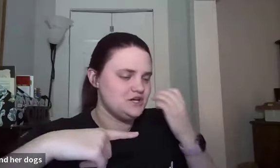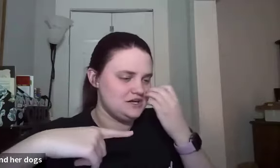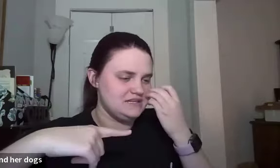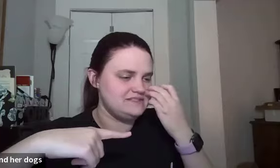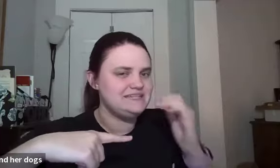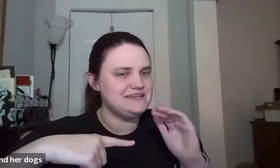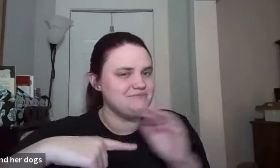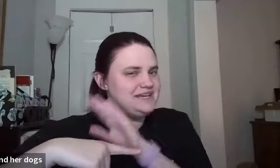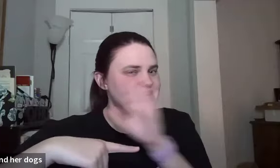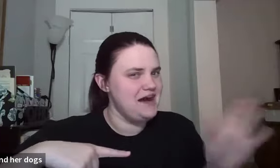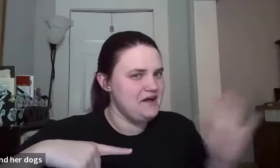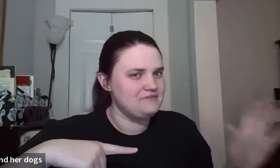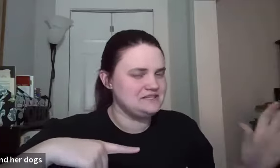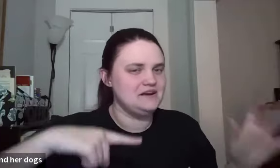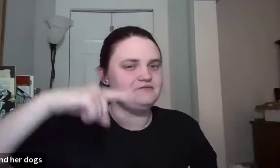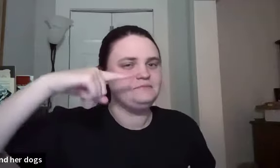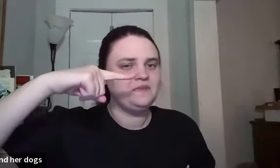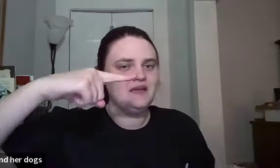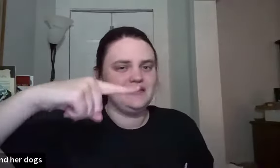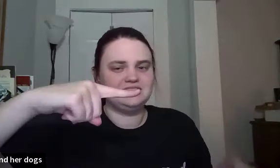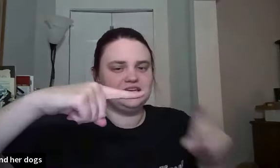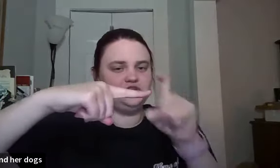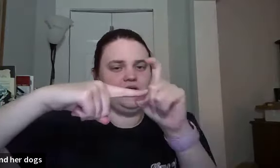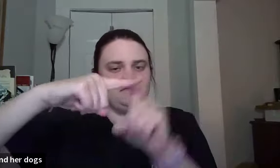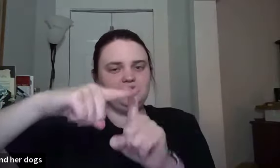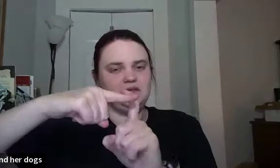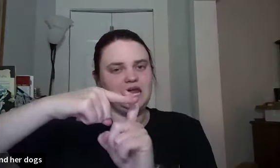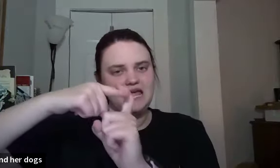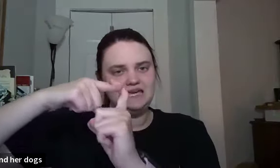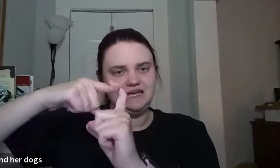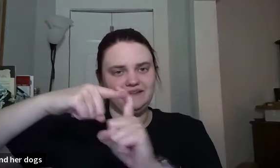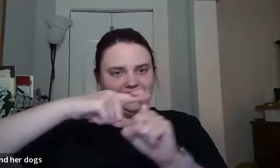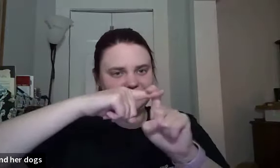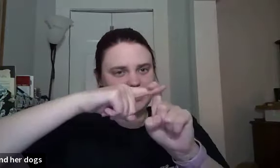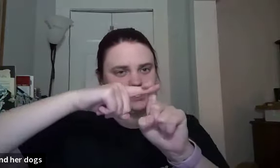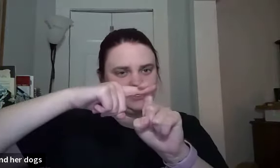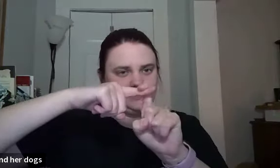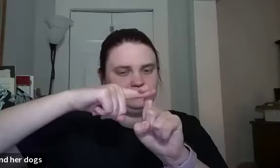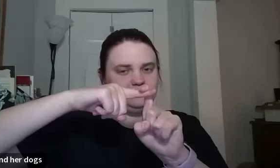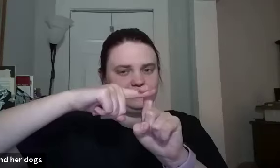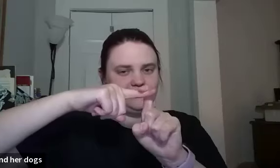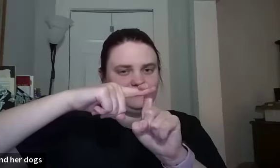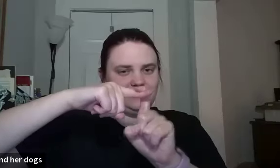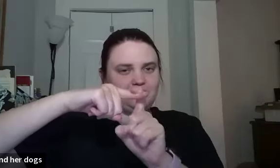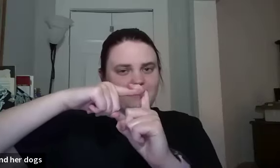sure because I've seen it, but again, not often enough. It's like you have it hanging, like it's hooked on your pointer finger, like a